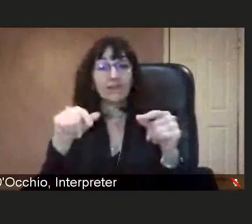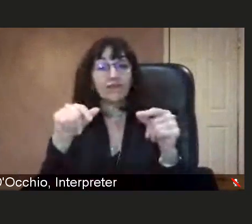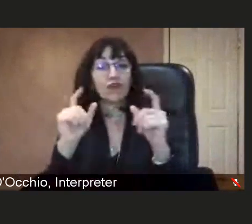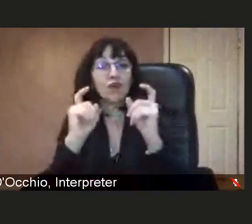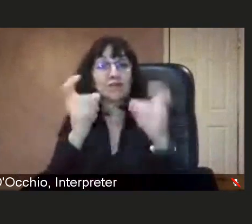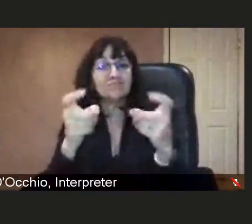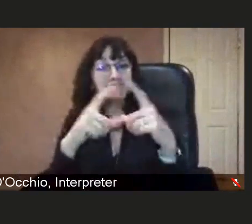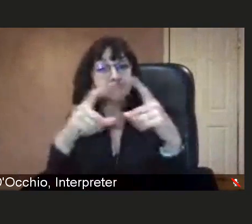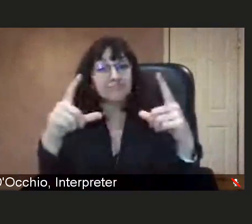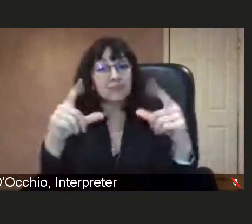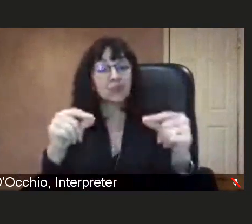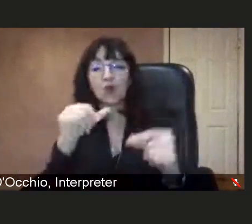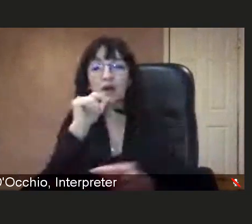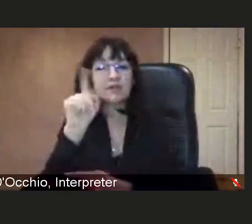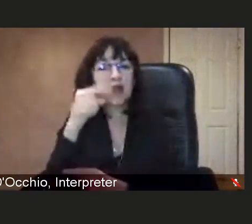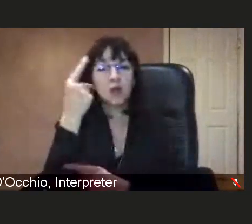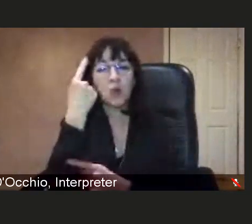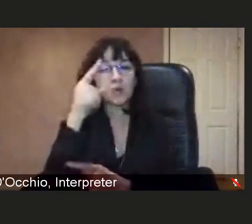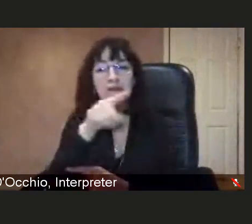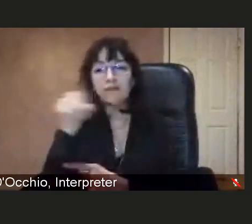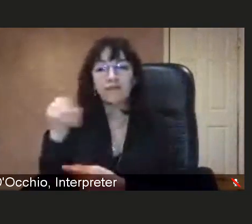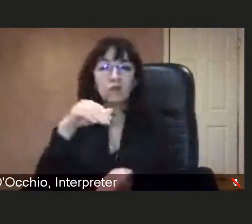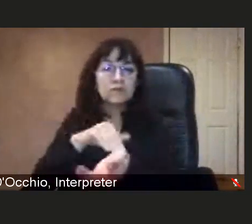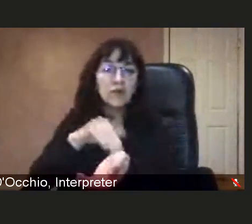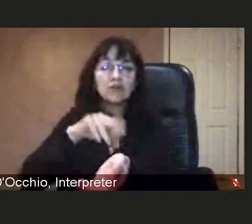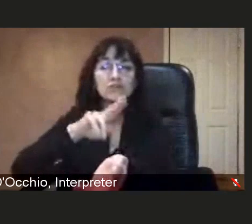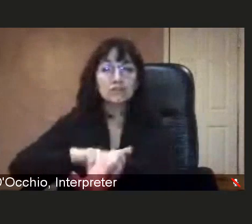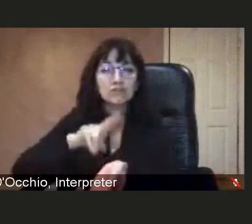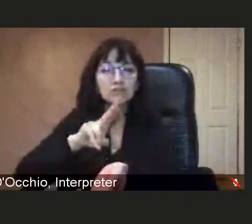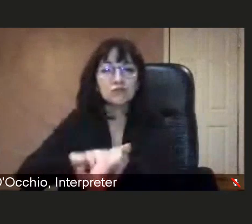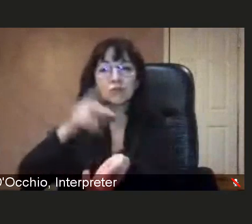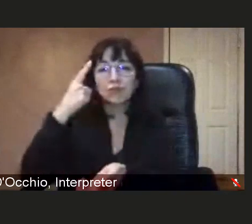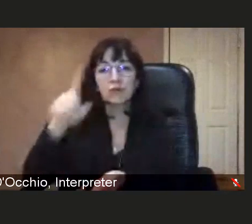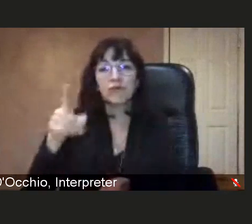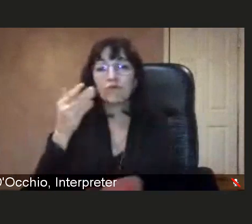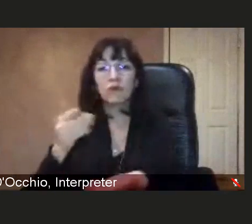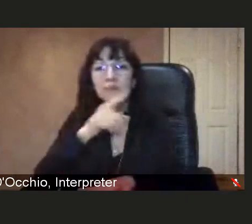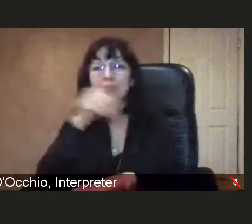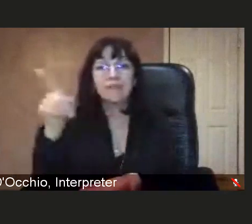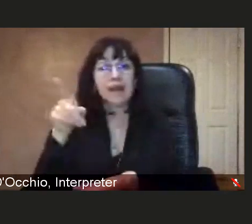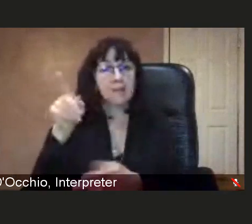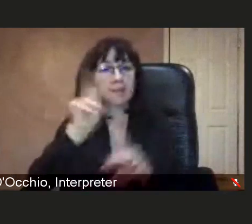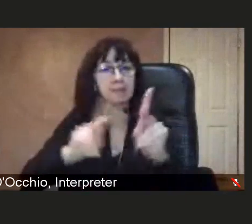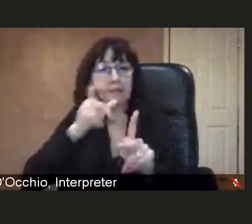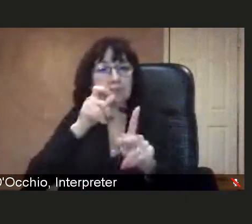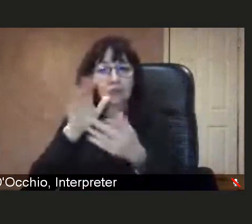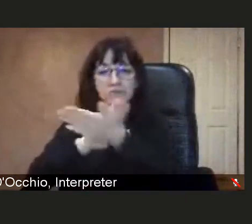fight, but also to every other member of the team, housekeeping, food services,